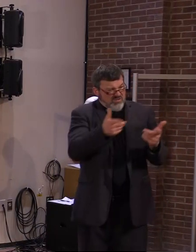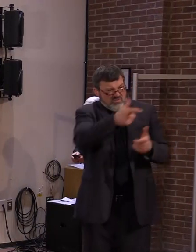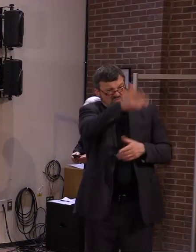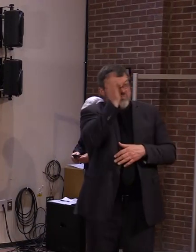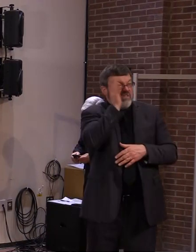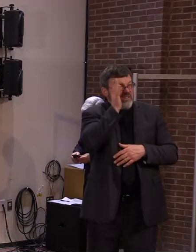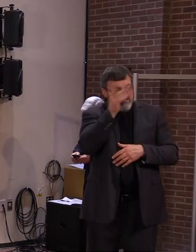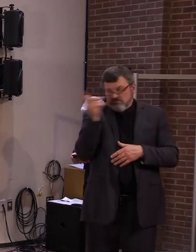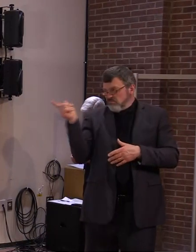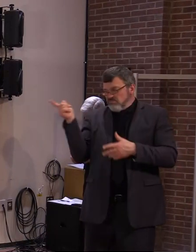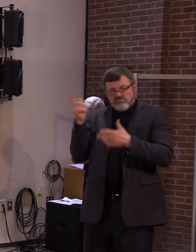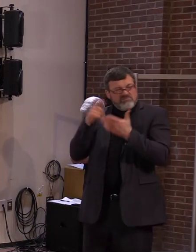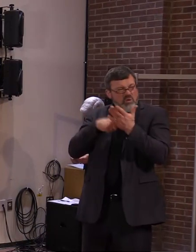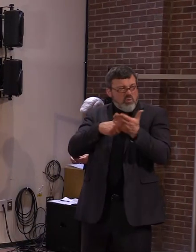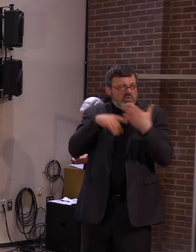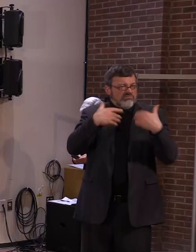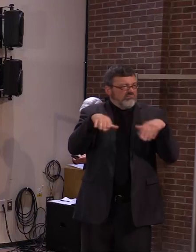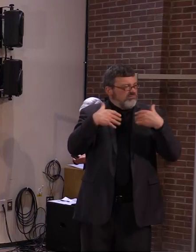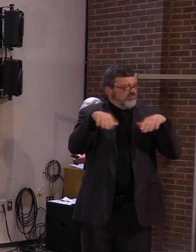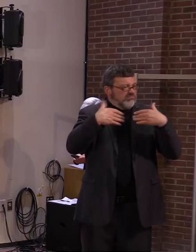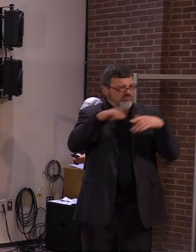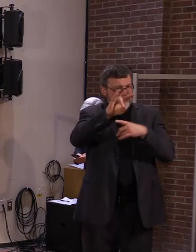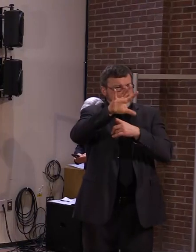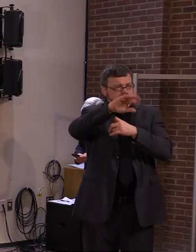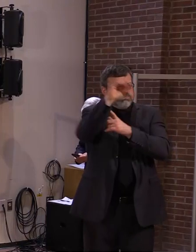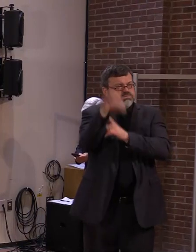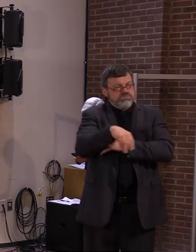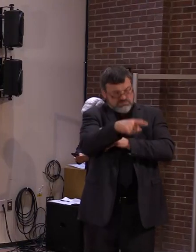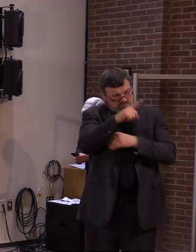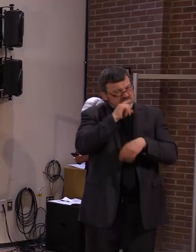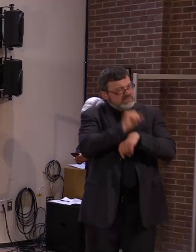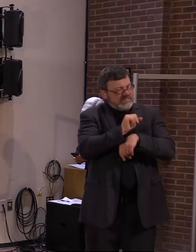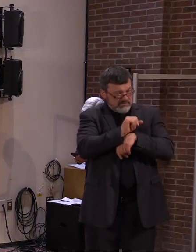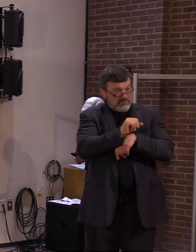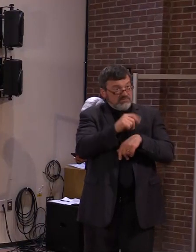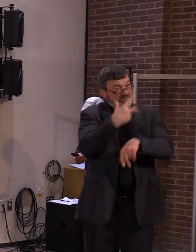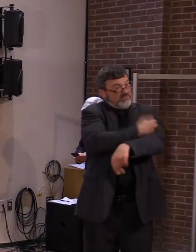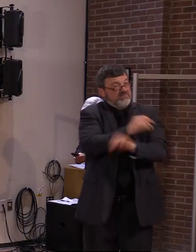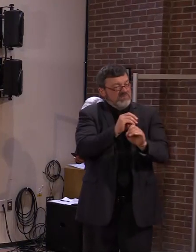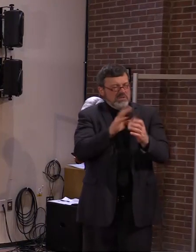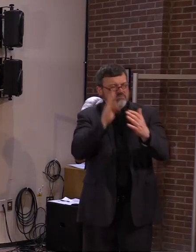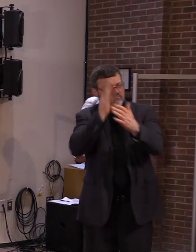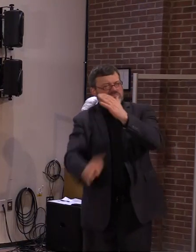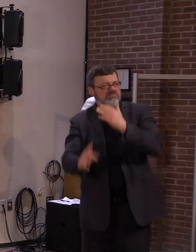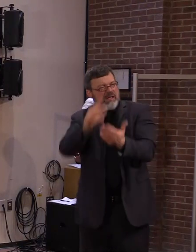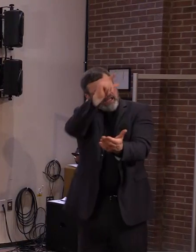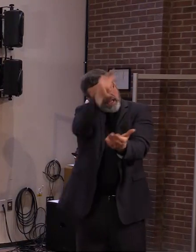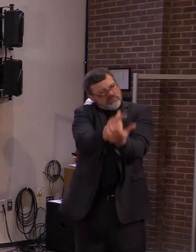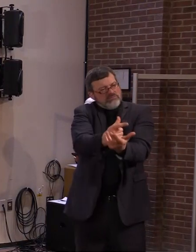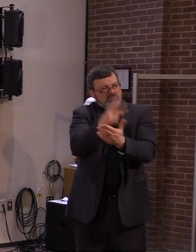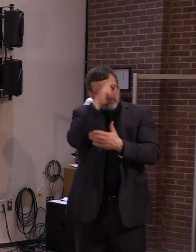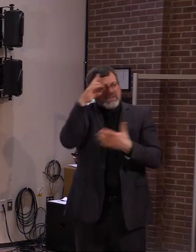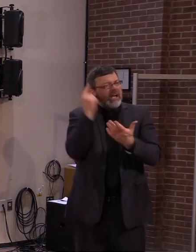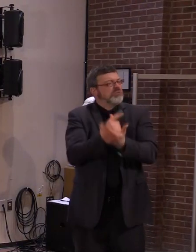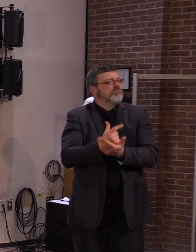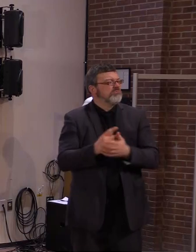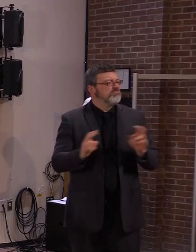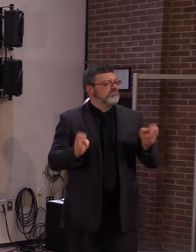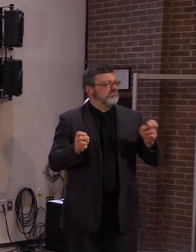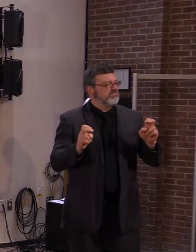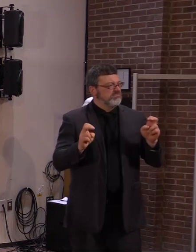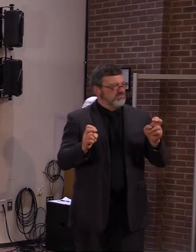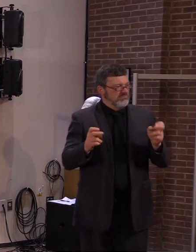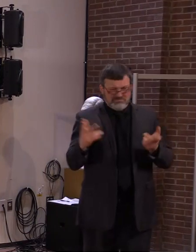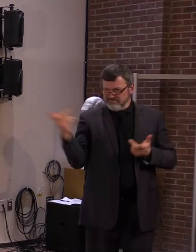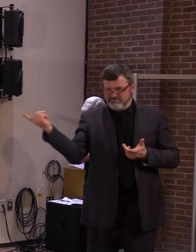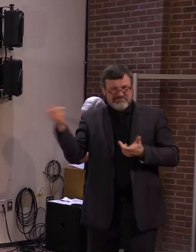hospitalization. And indeed, the data you've seen today indicates you quite possibly will. But